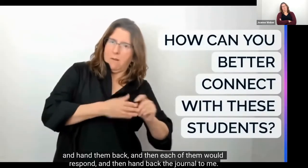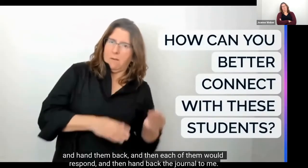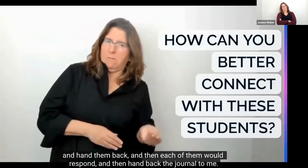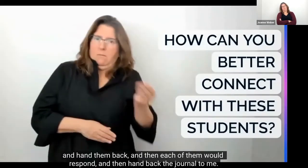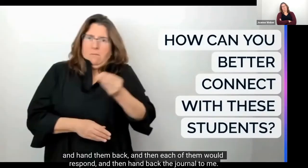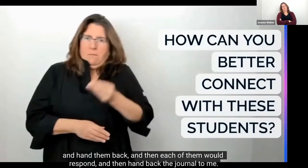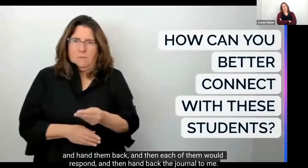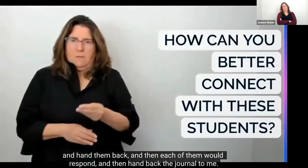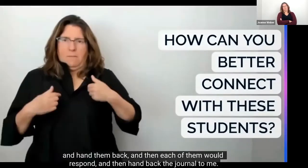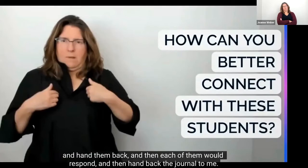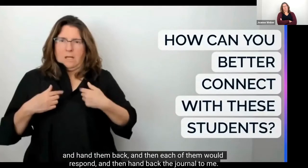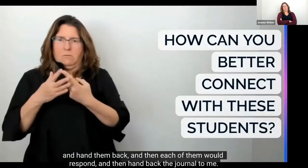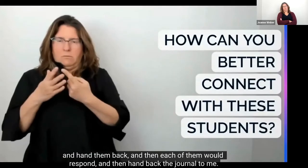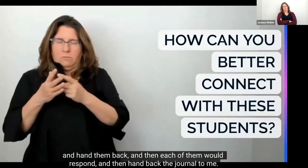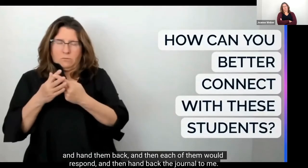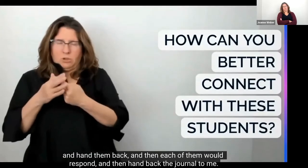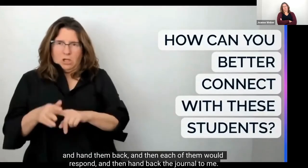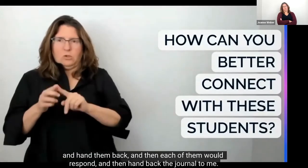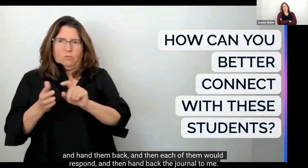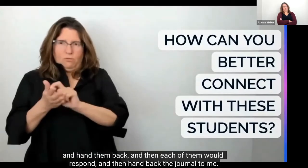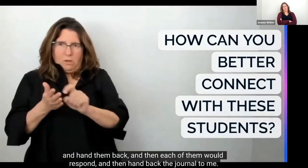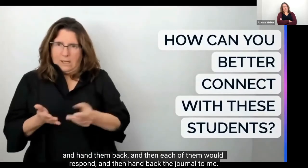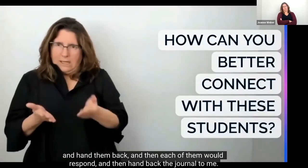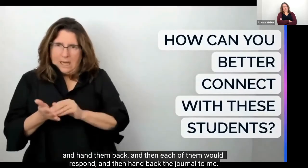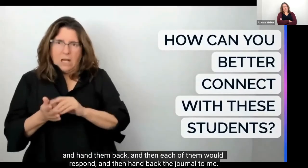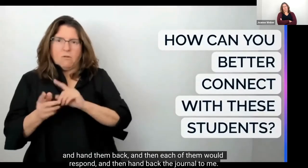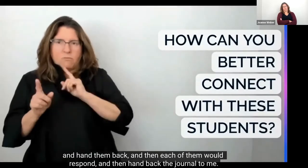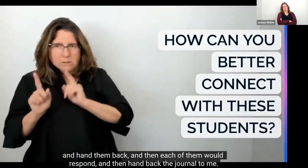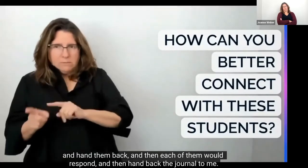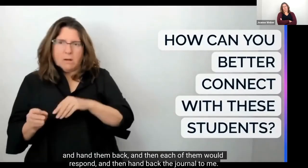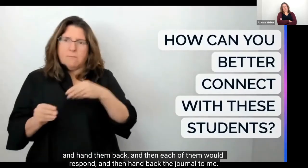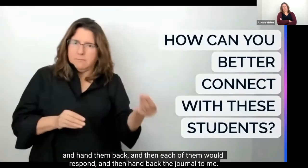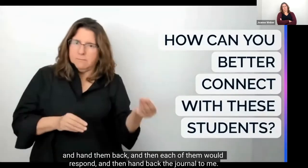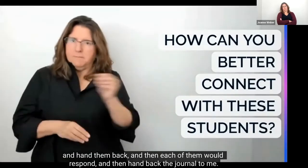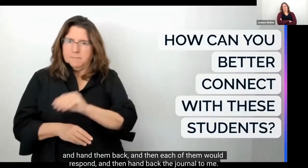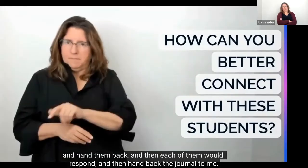back, and then each of them would respond and then hand back the journal to me.